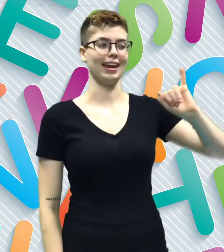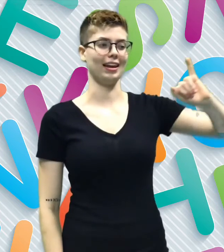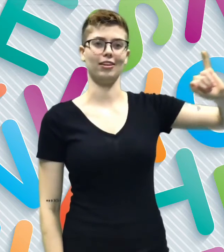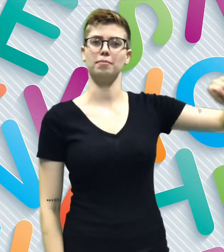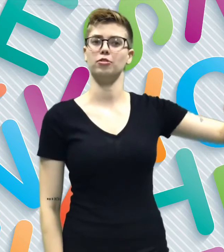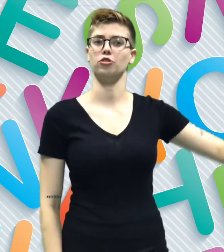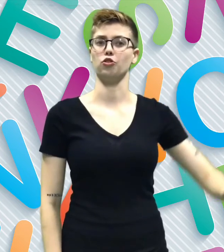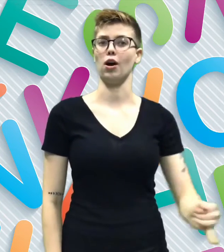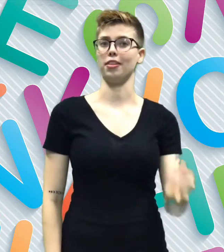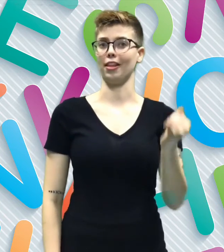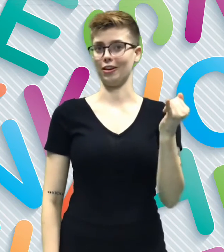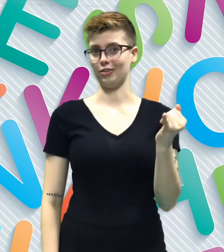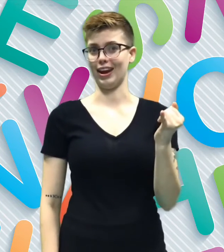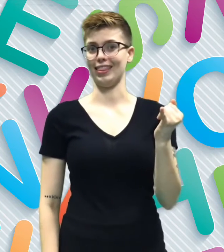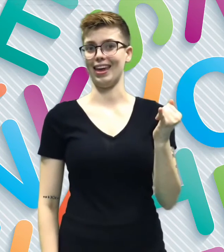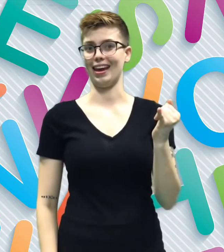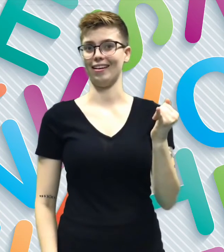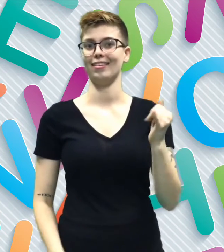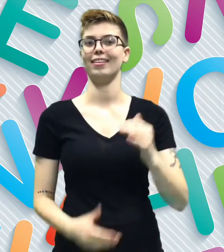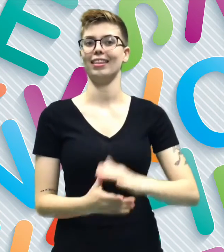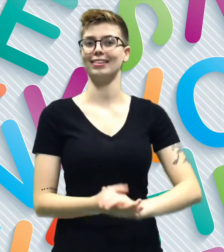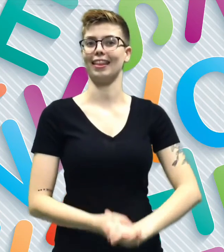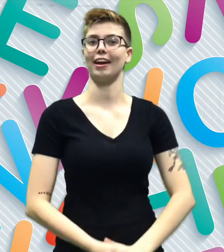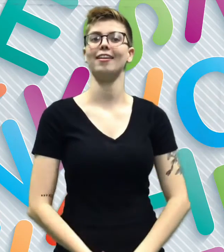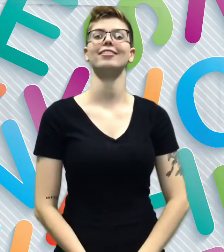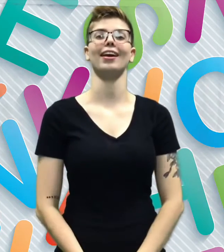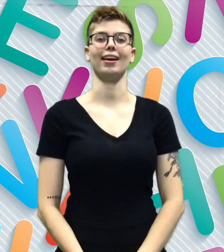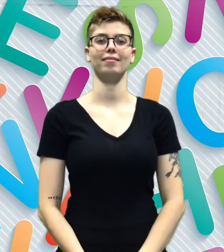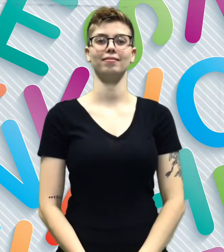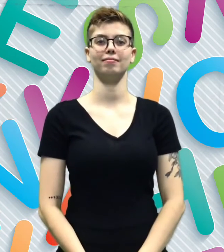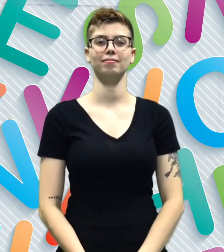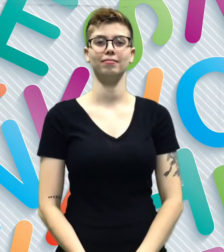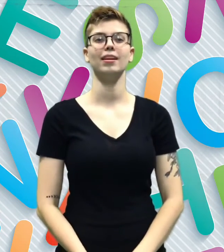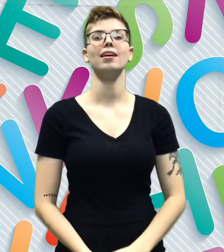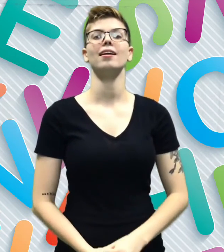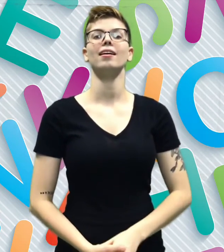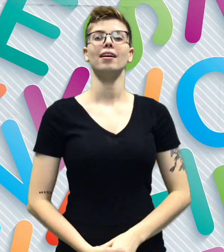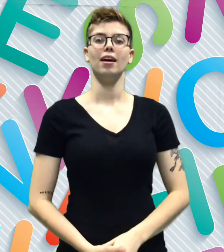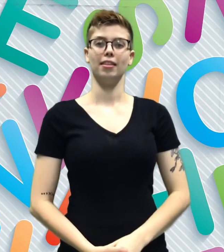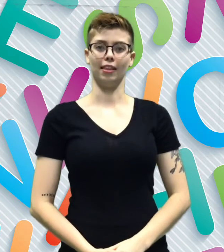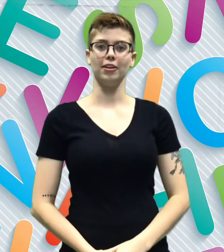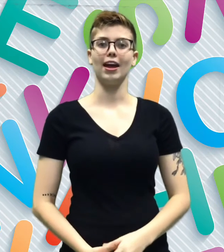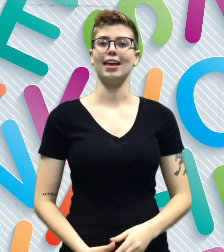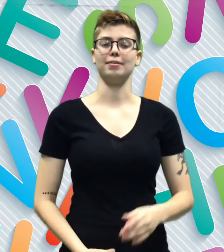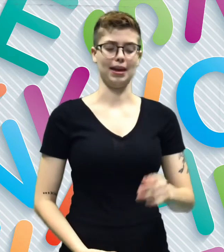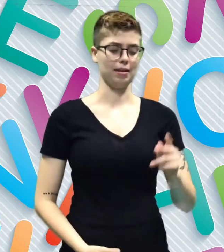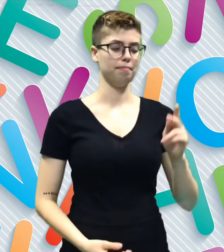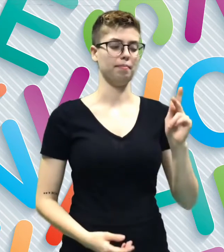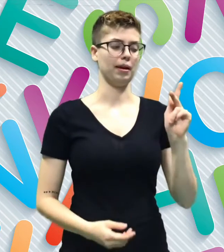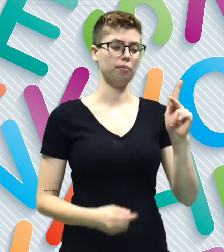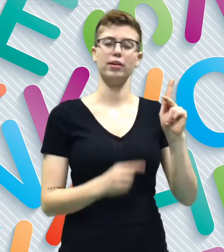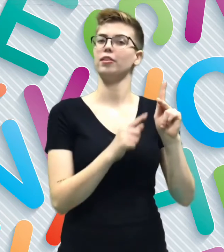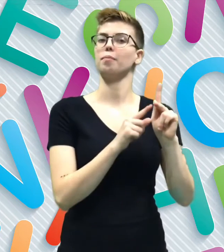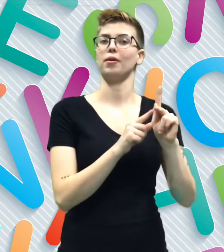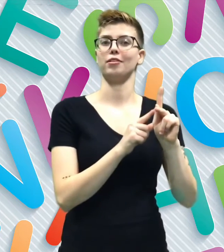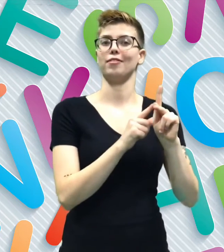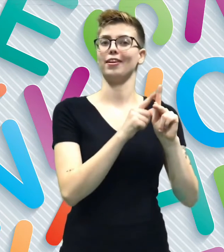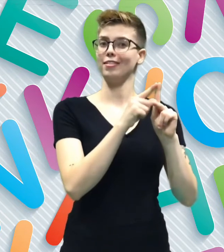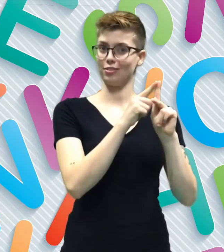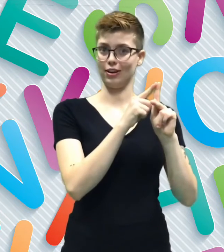hand shape to draw the letter J in the air. That's the letter J. The letter K is made by pointing your pointer finger straight